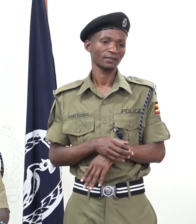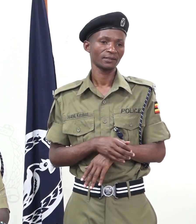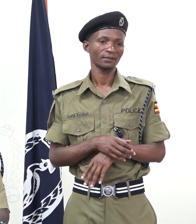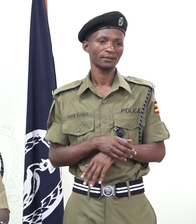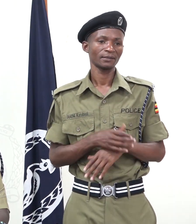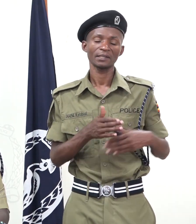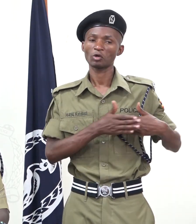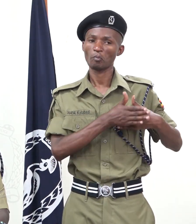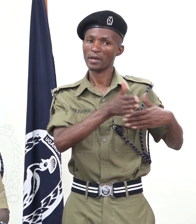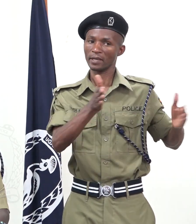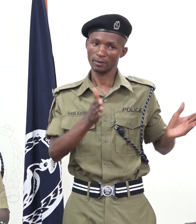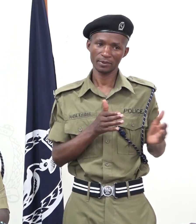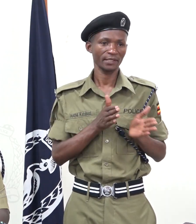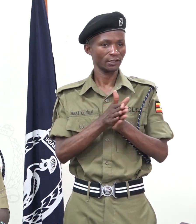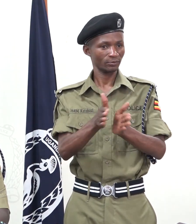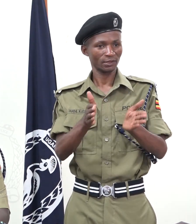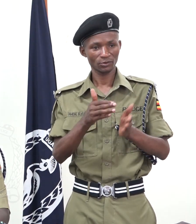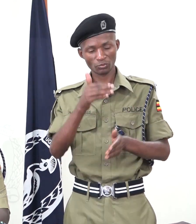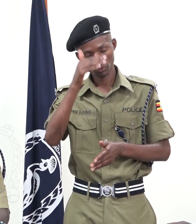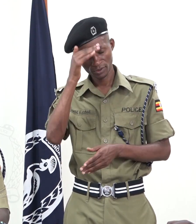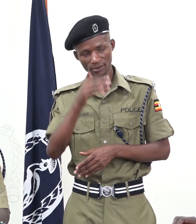was meant